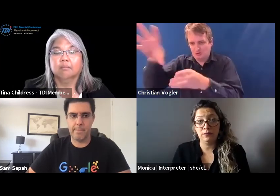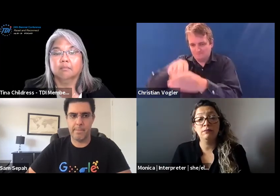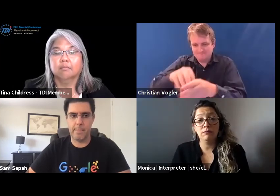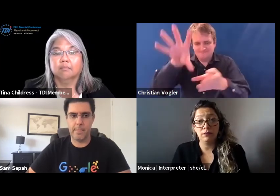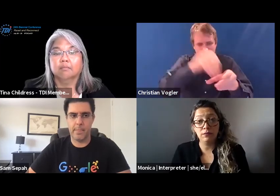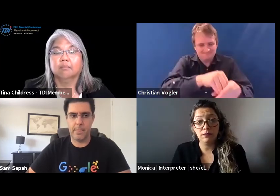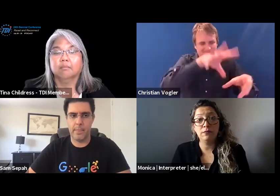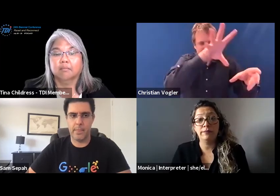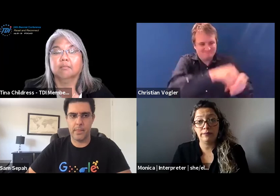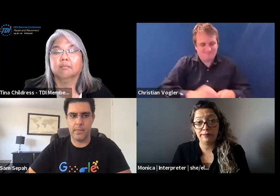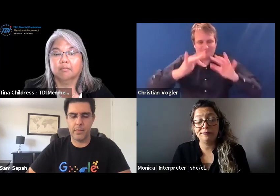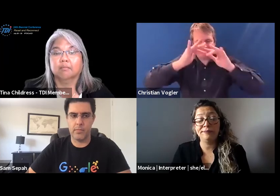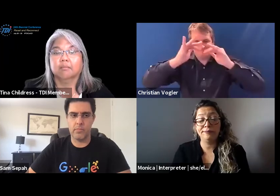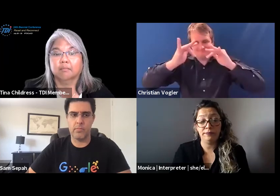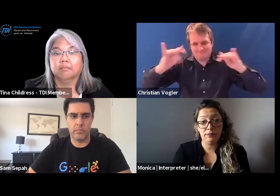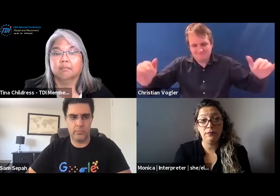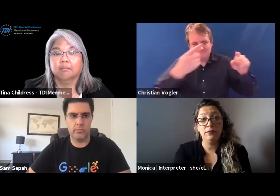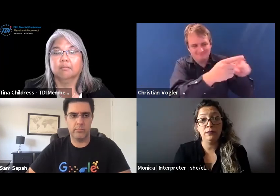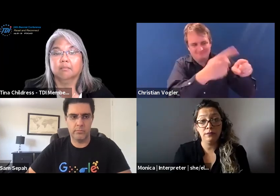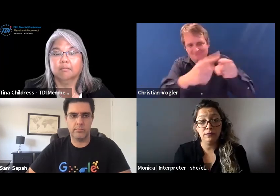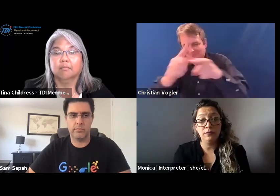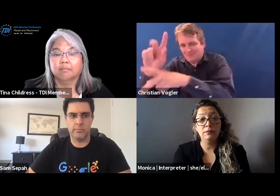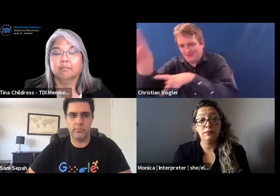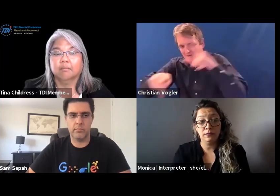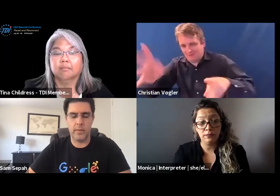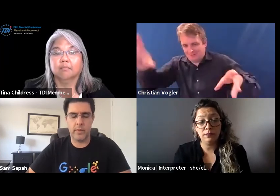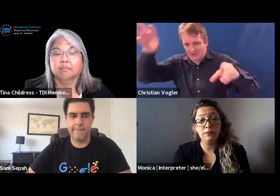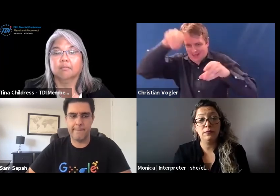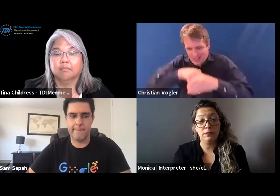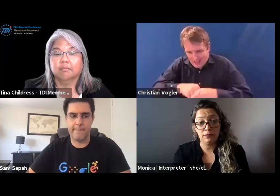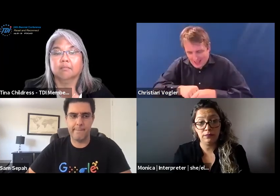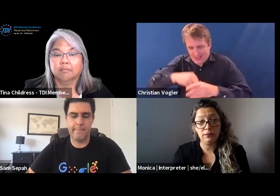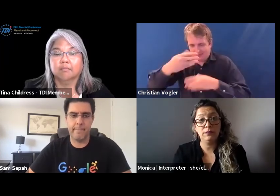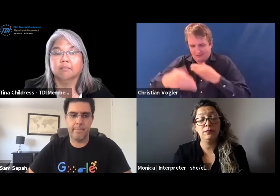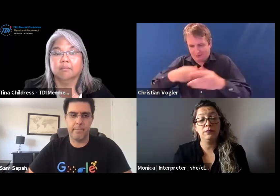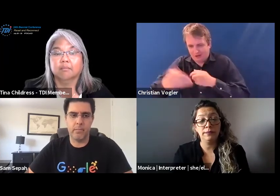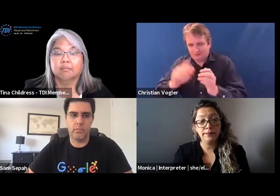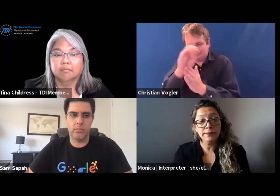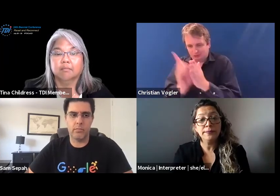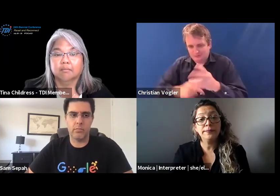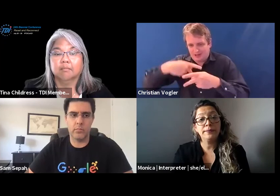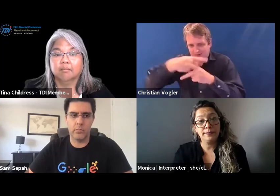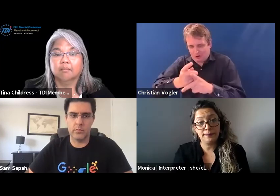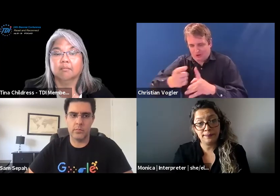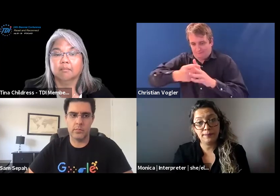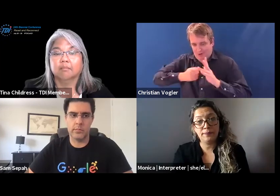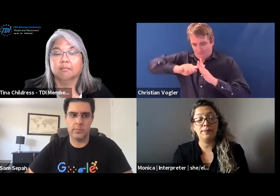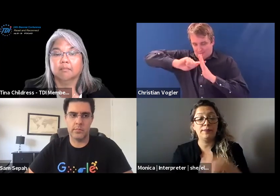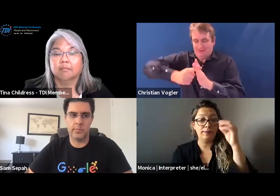which means being inclusive in all kinds of diversities into the design